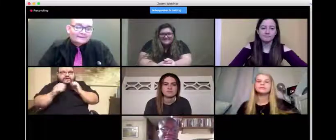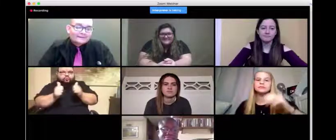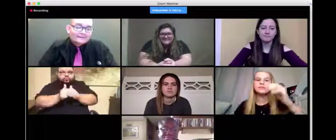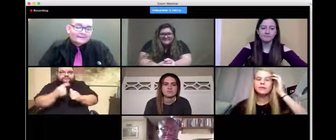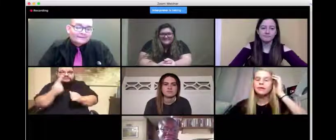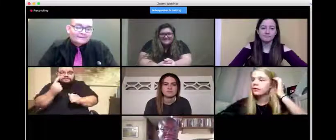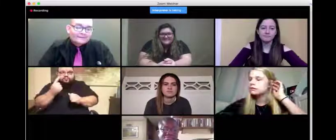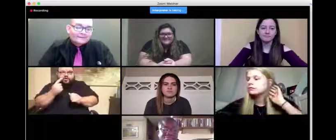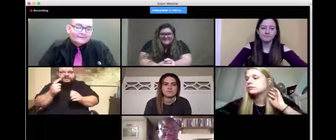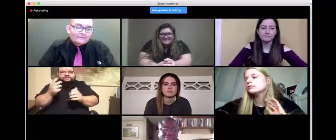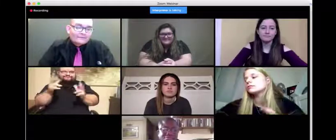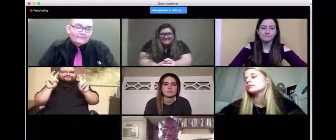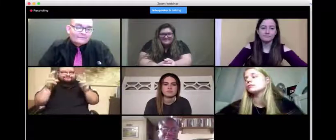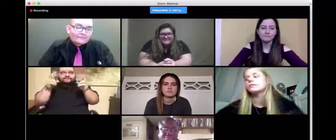quote unquote,